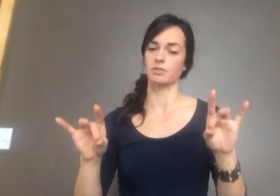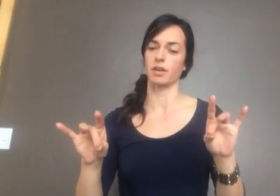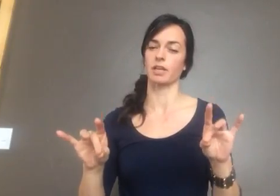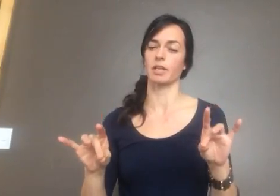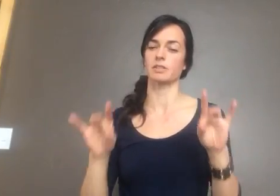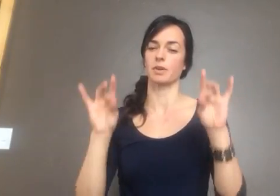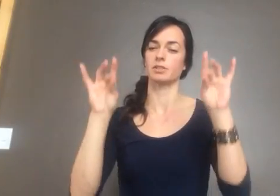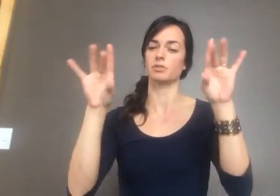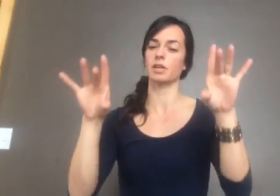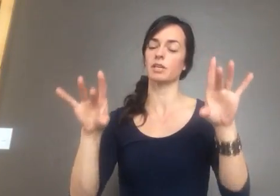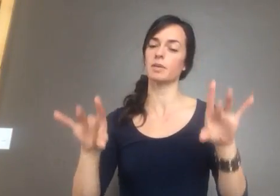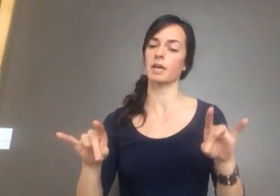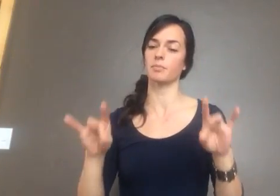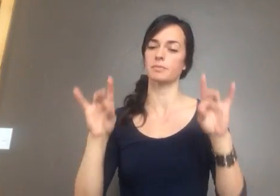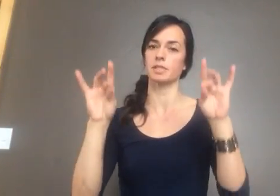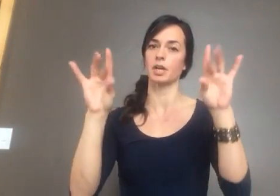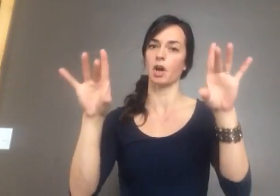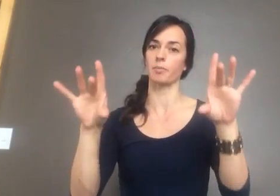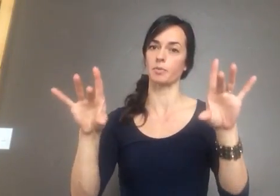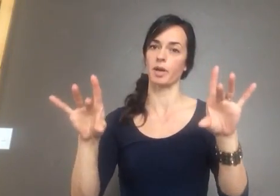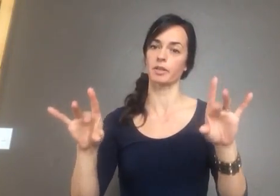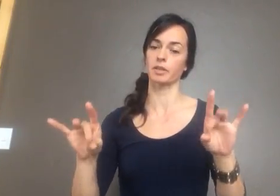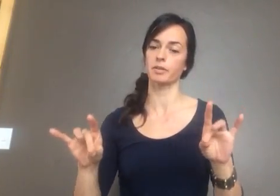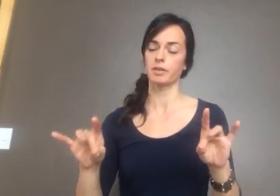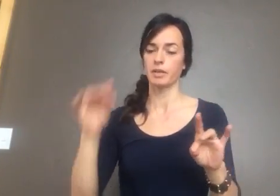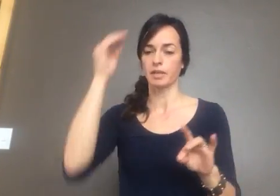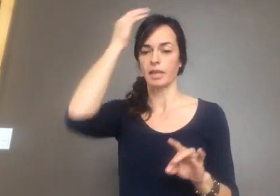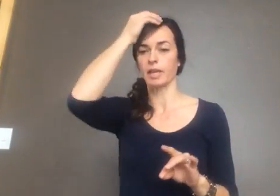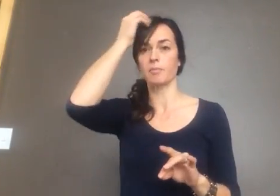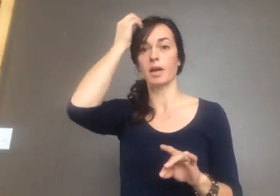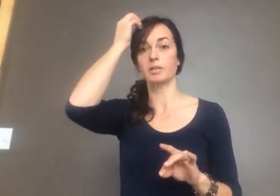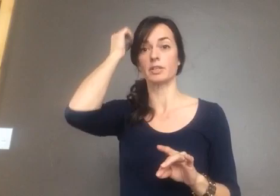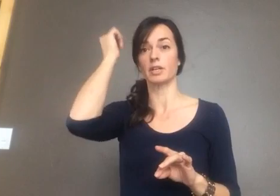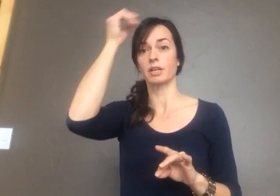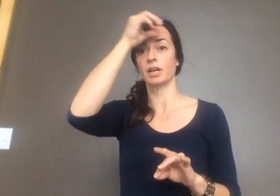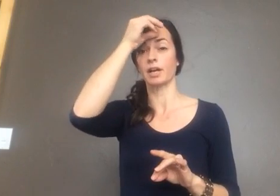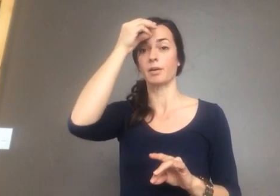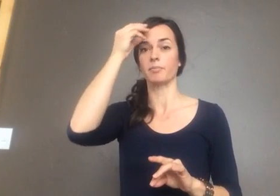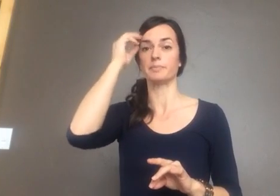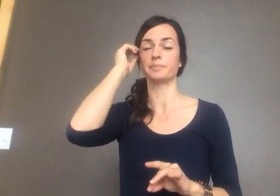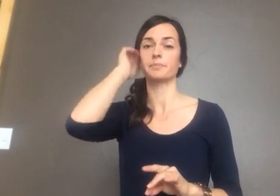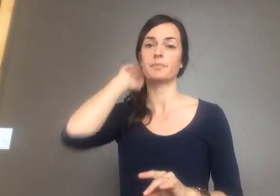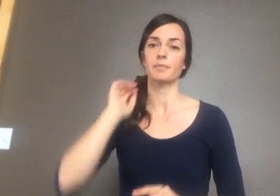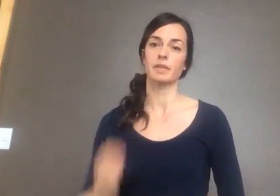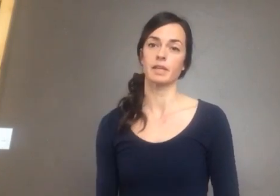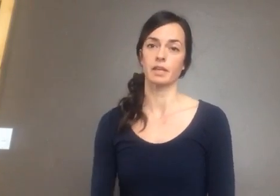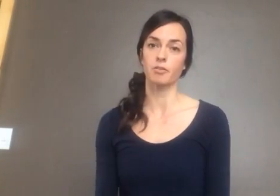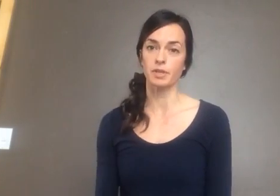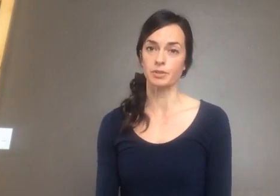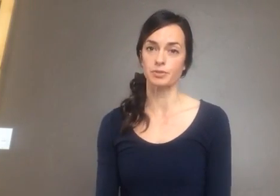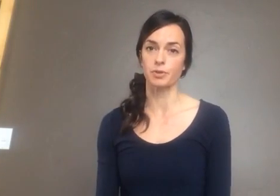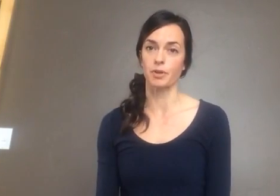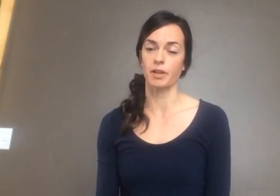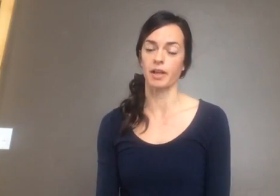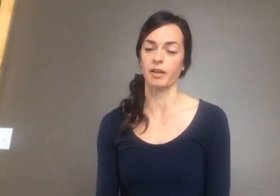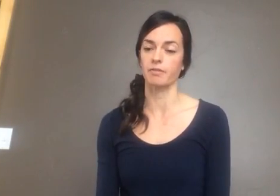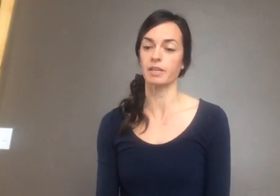Australia. So Australia becomes a Commonwealth. They came under governmental control of